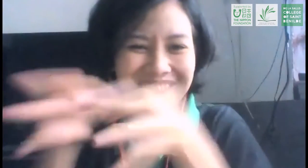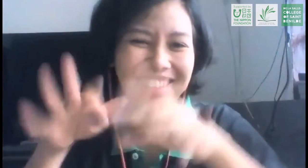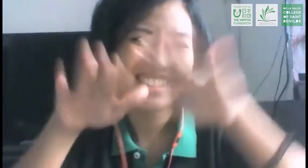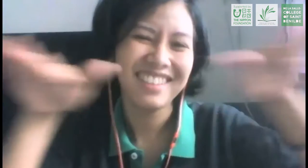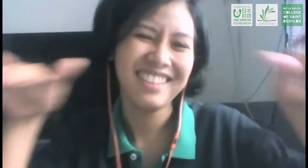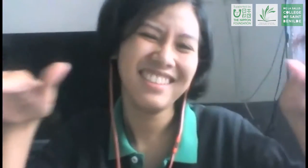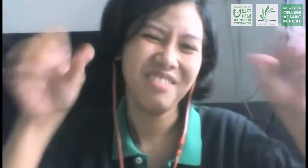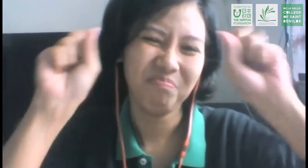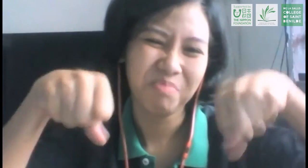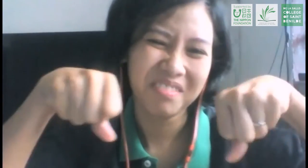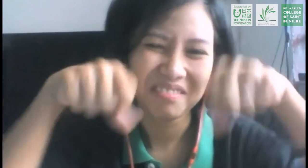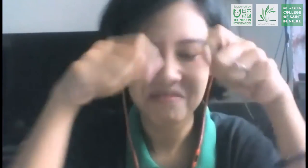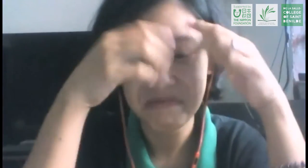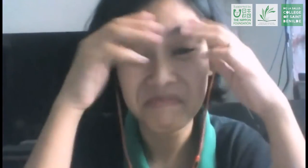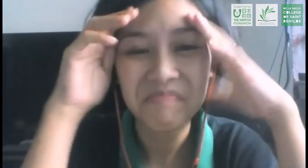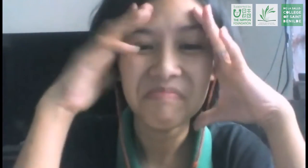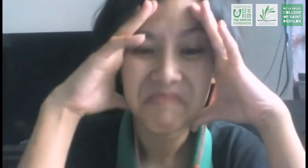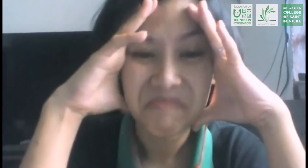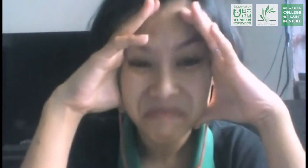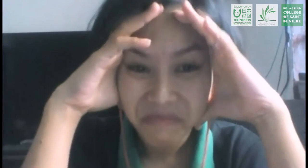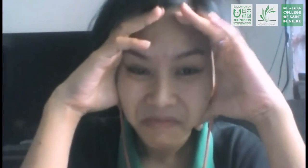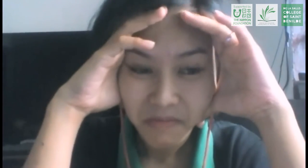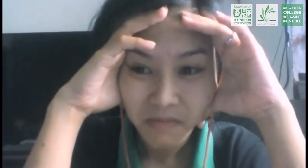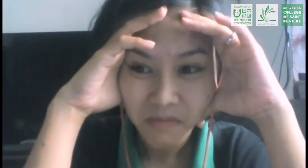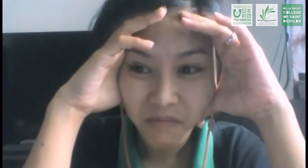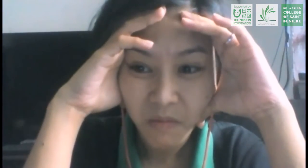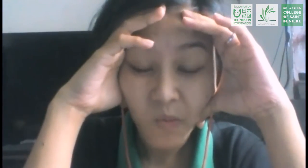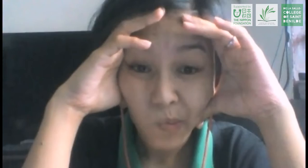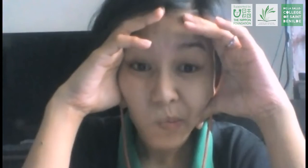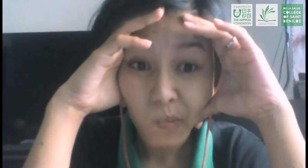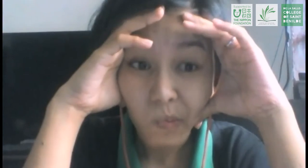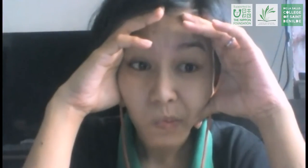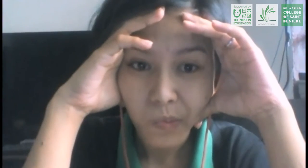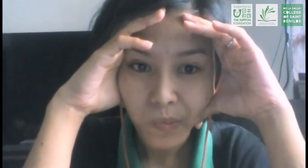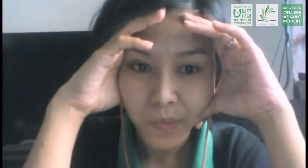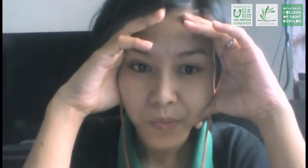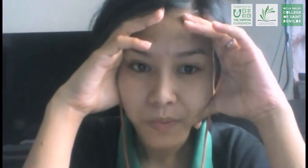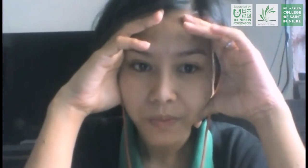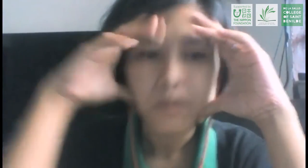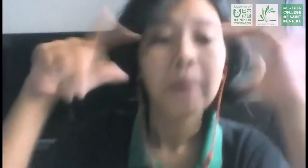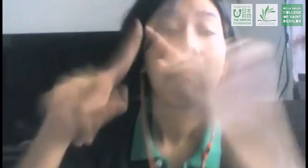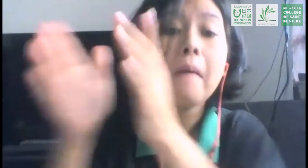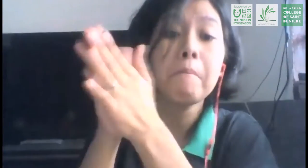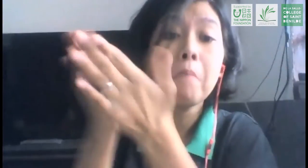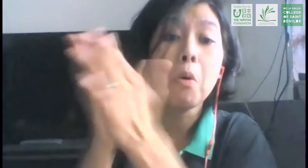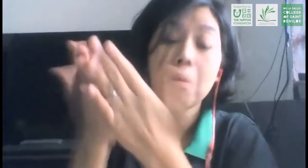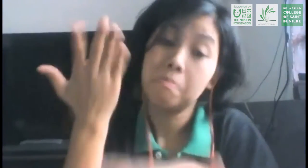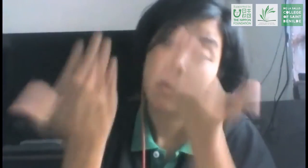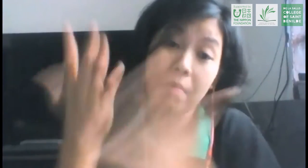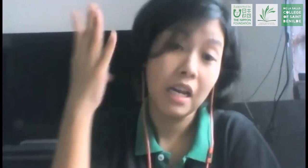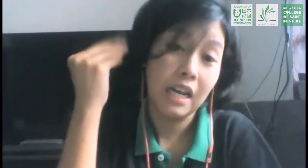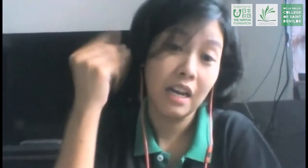And I think, I don't follow the lesson plan by the book anyway. So as a teacher, you